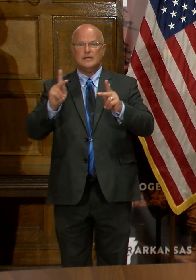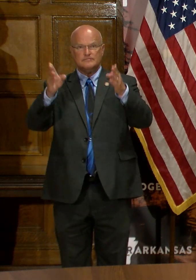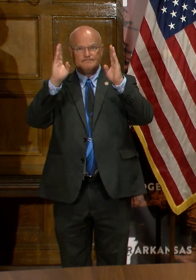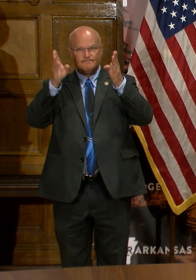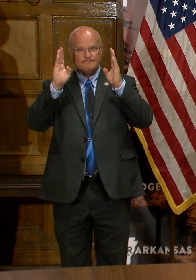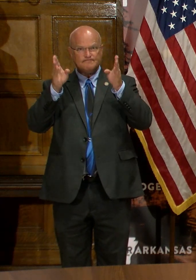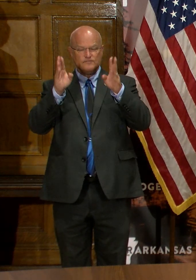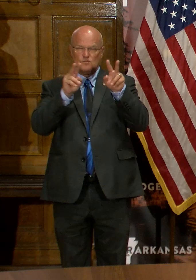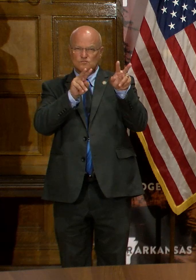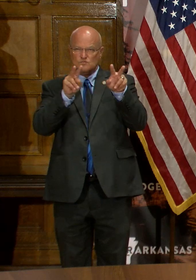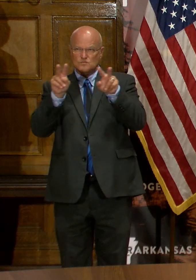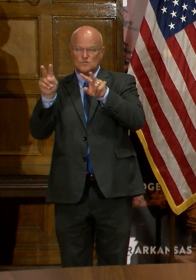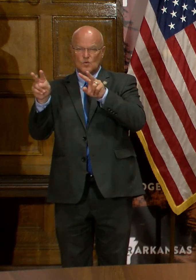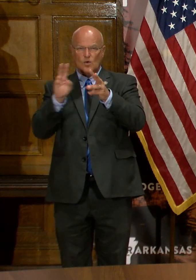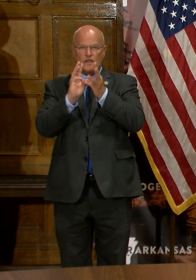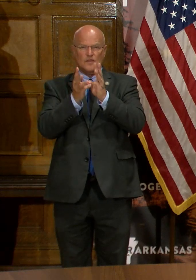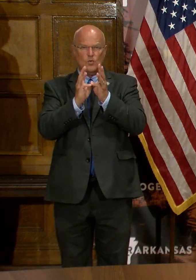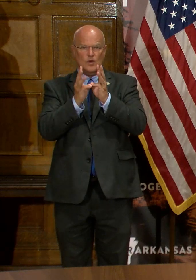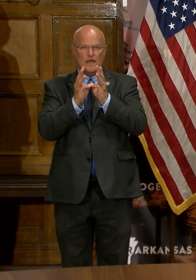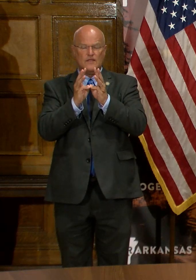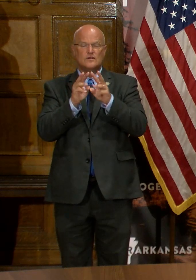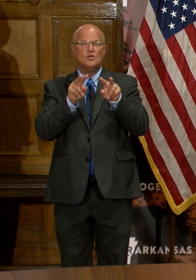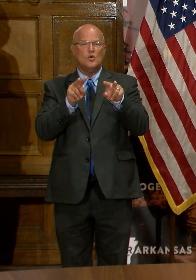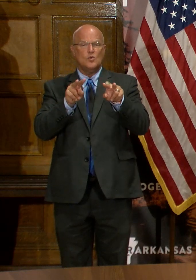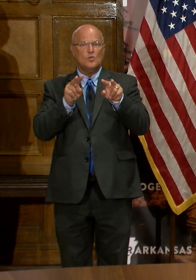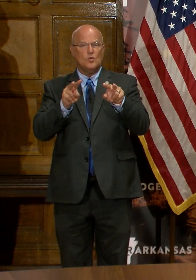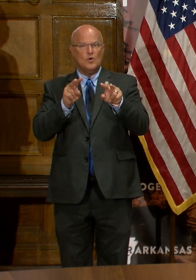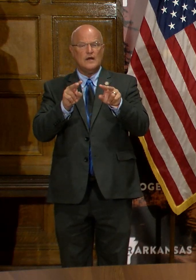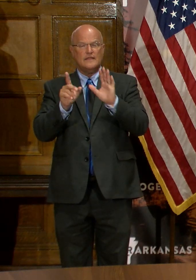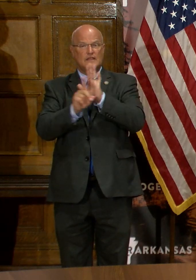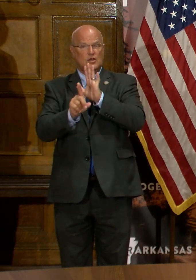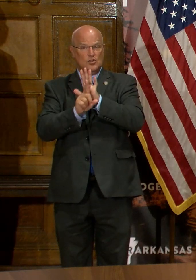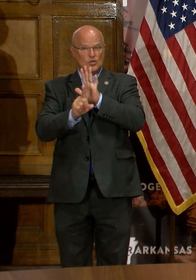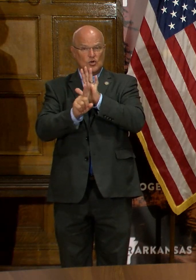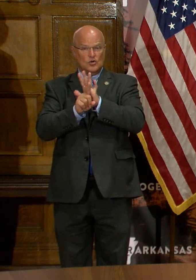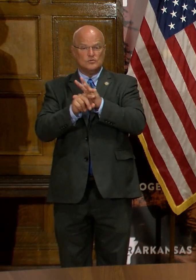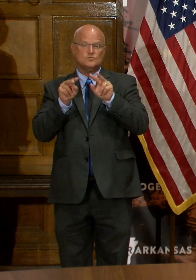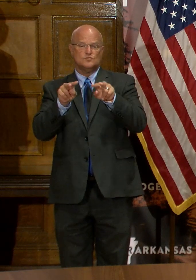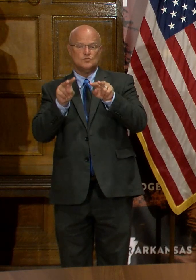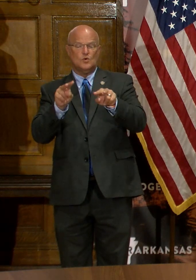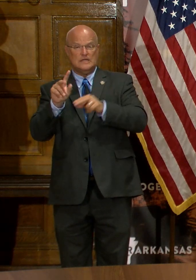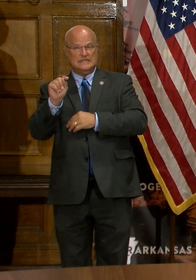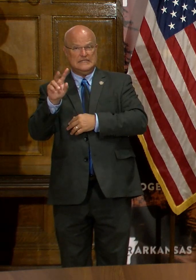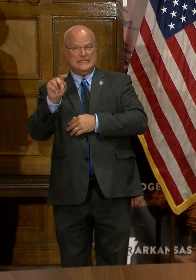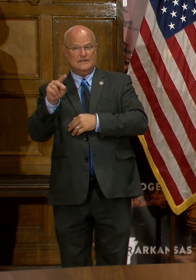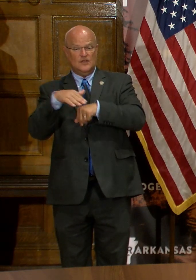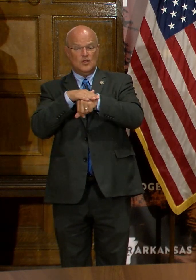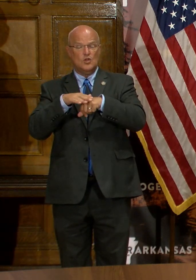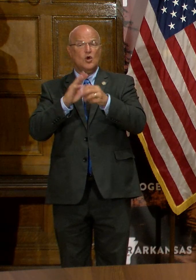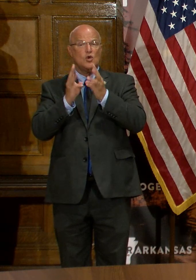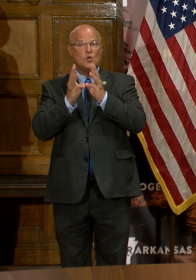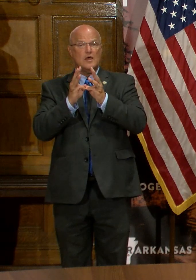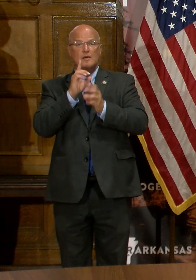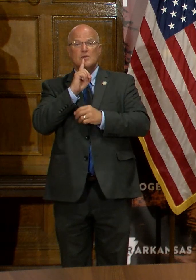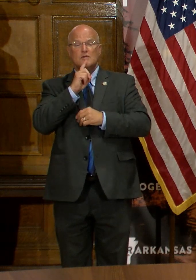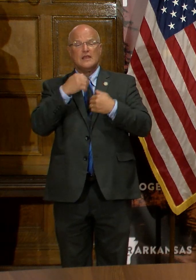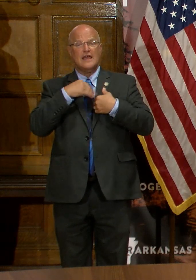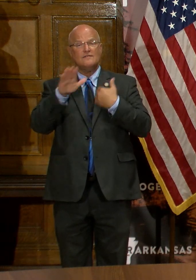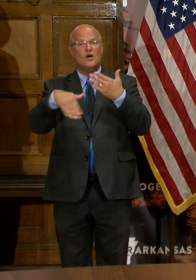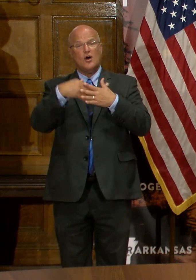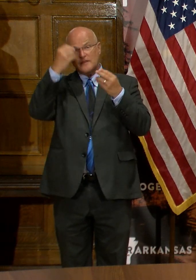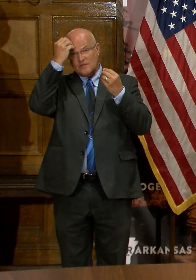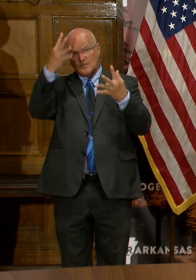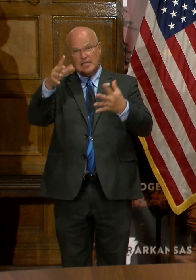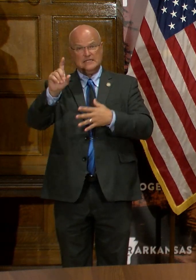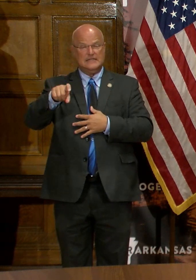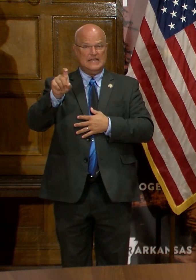to monitor their weather alerts, monitor their TV stations, their local weather, to make sure that they have all the